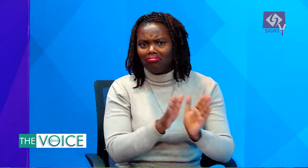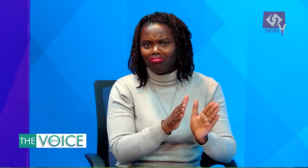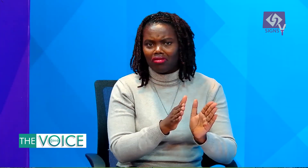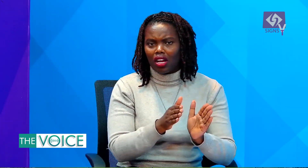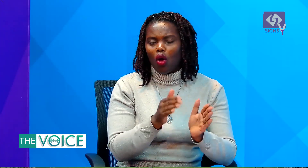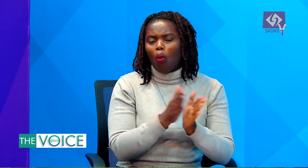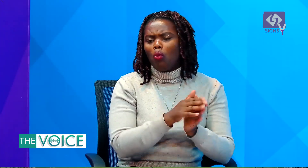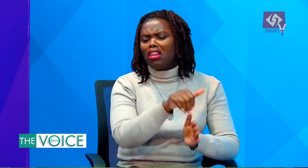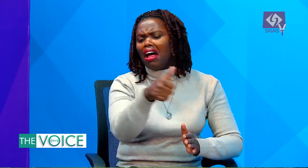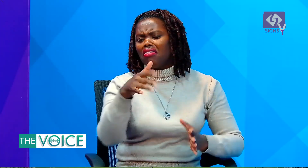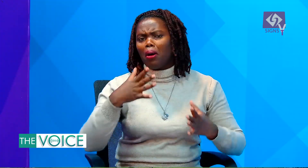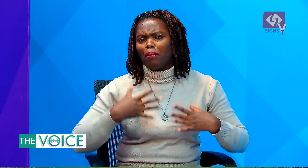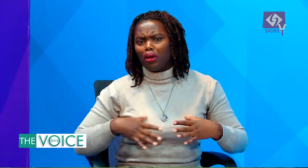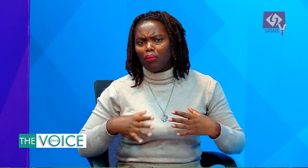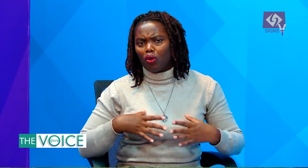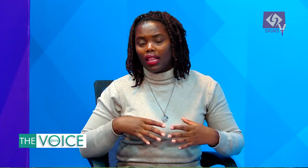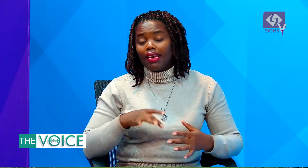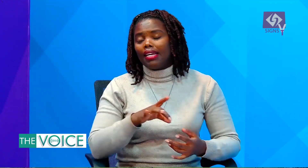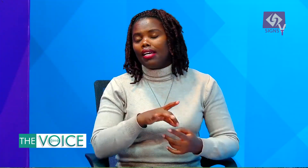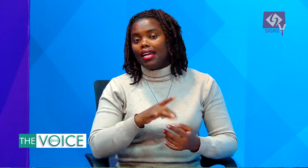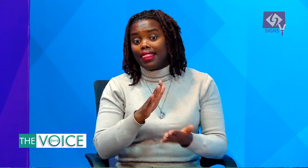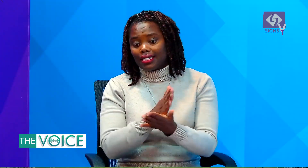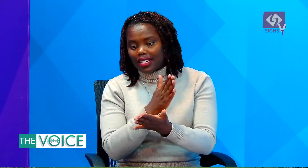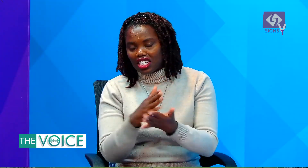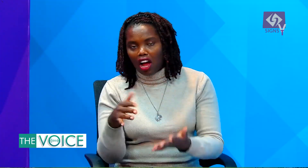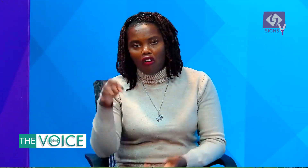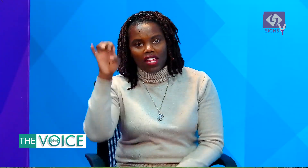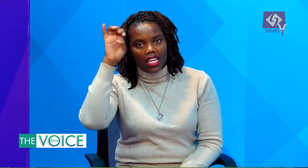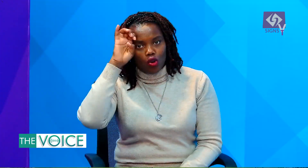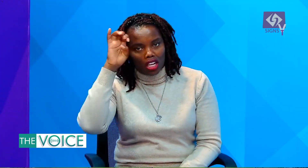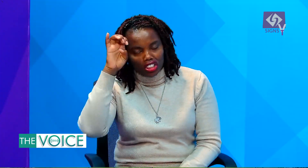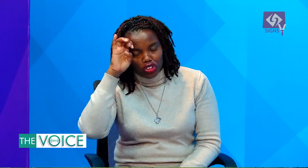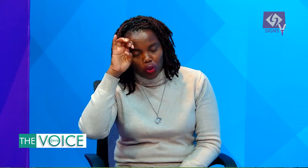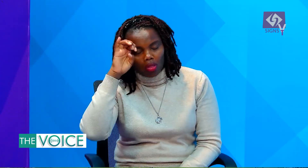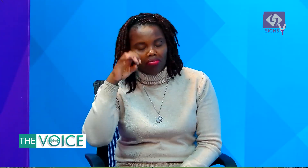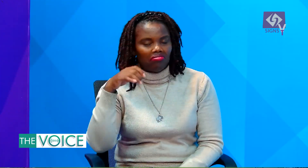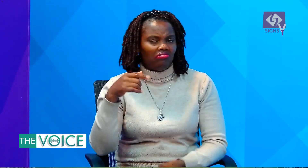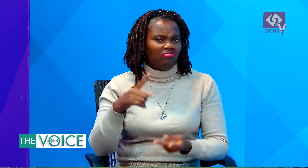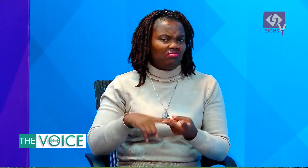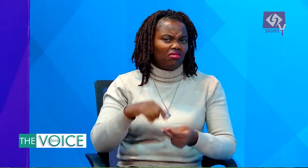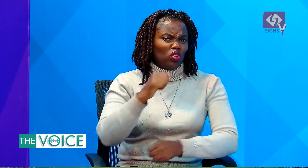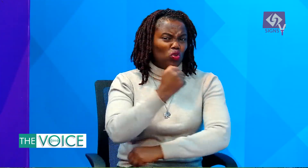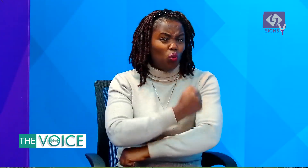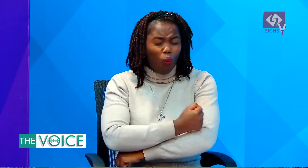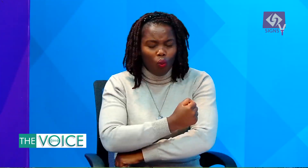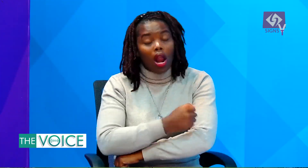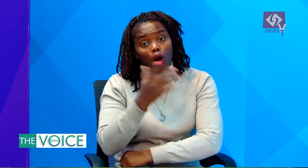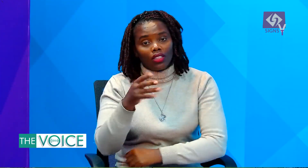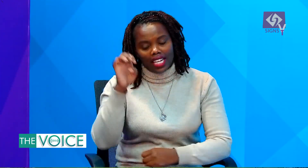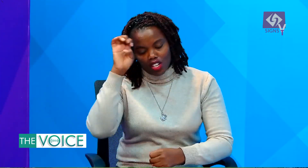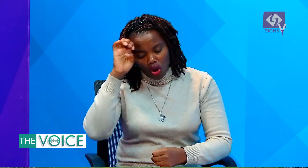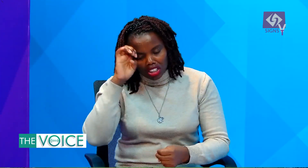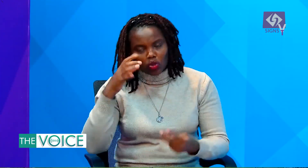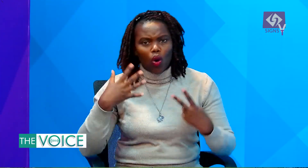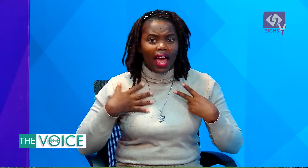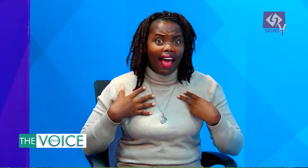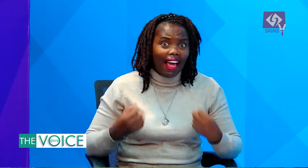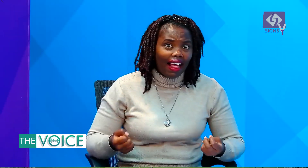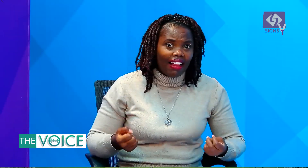get equal opportunities, just like any other people, when it comes to education,